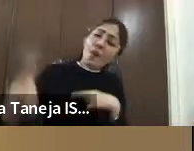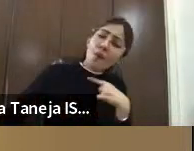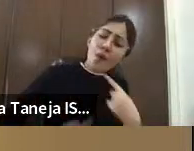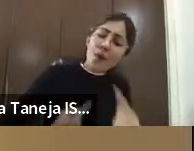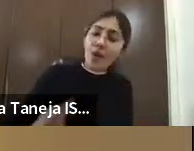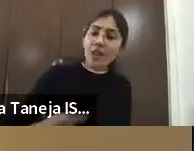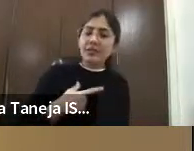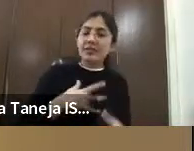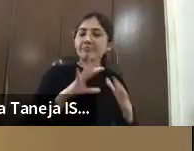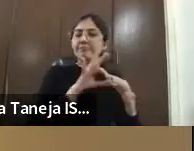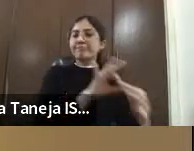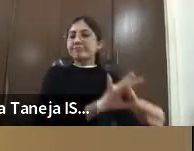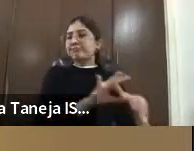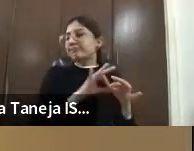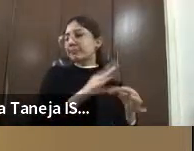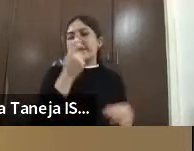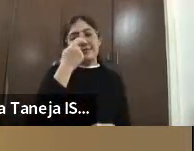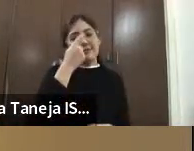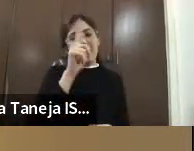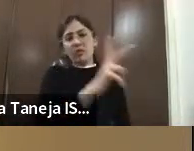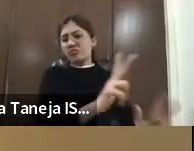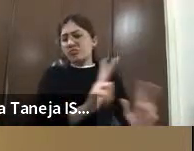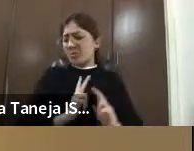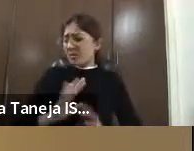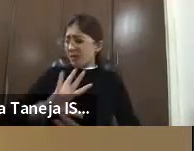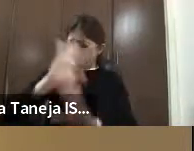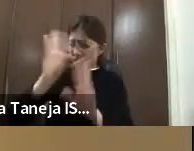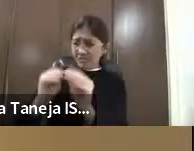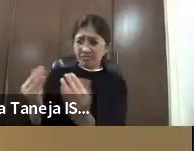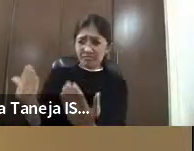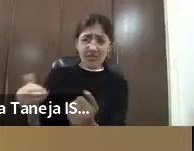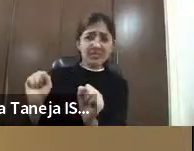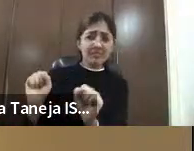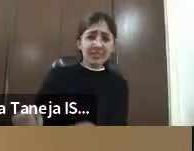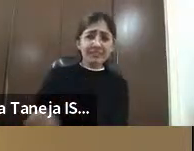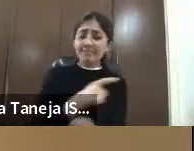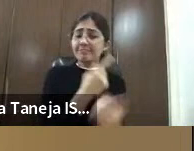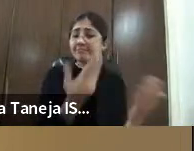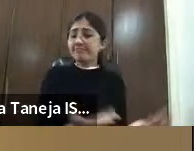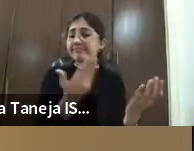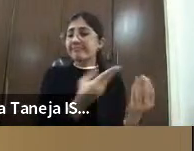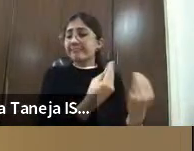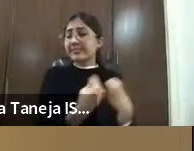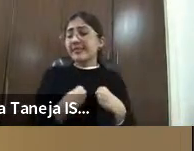that anything was possible. And if you think about it,